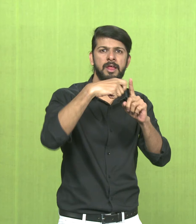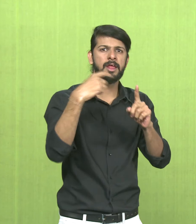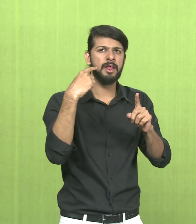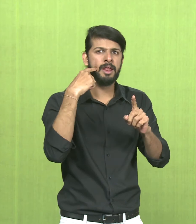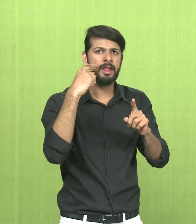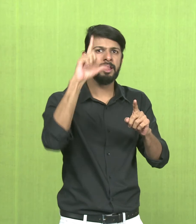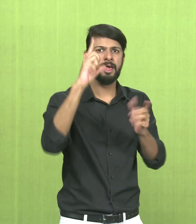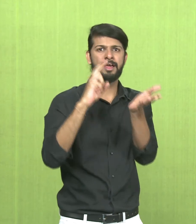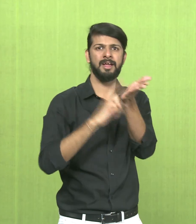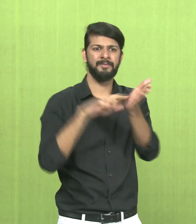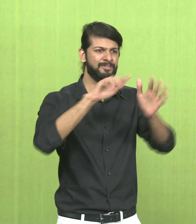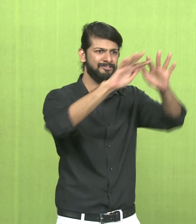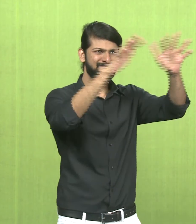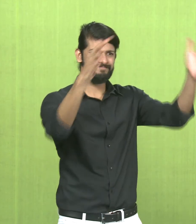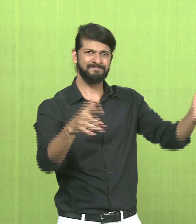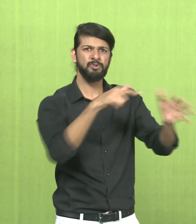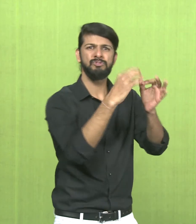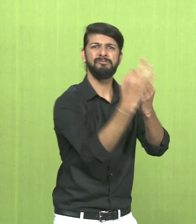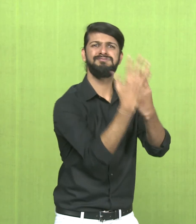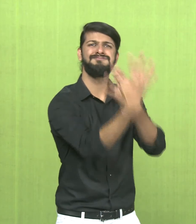So, the oven or the kiln